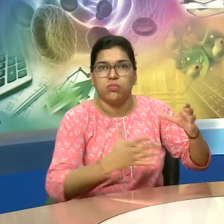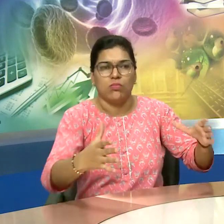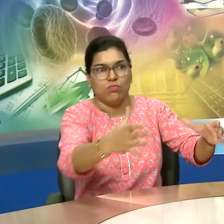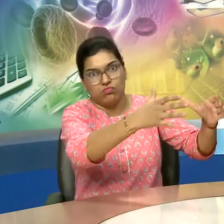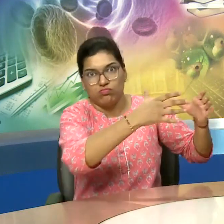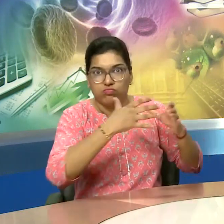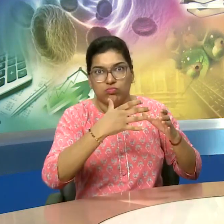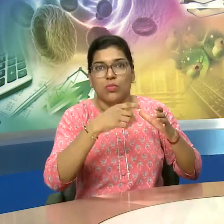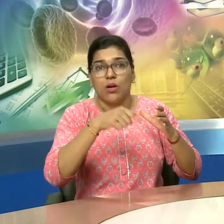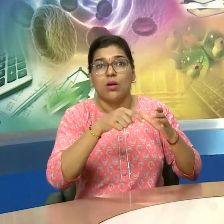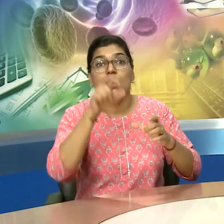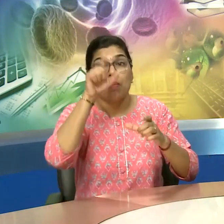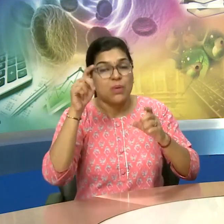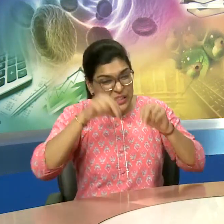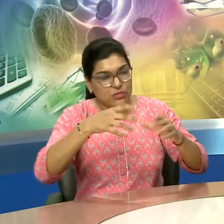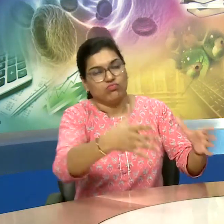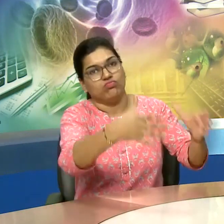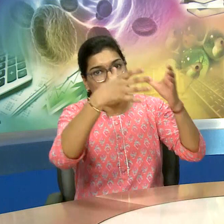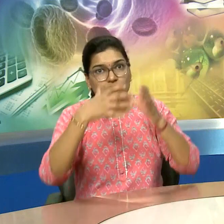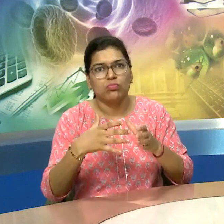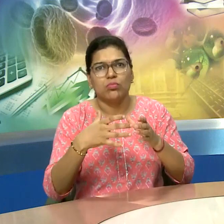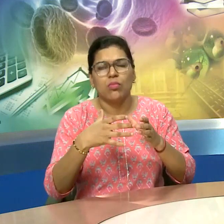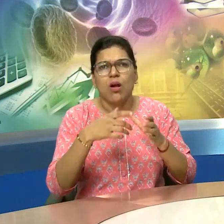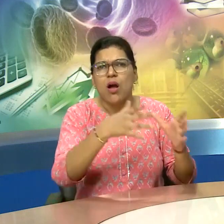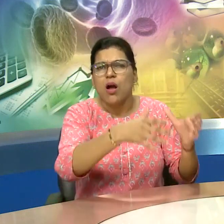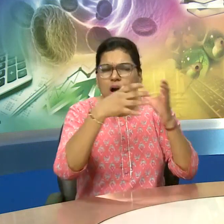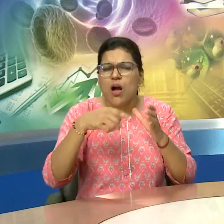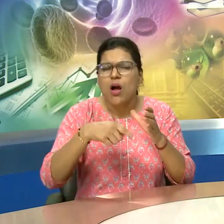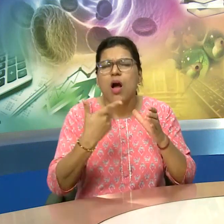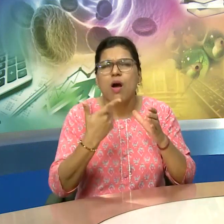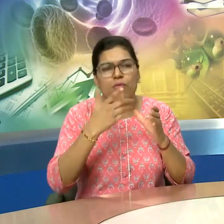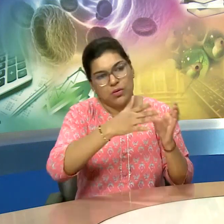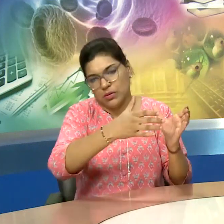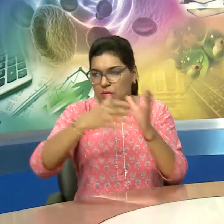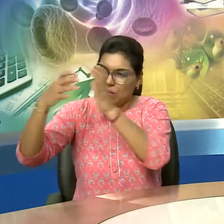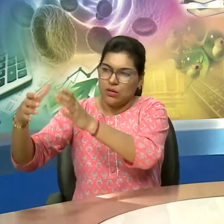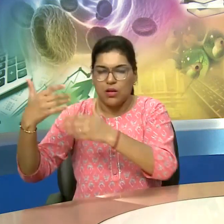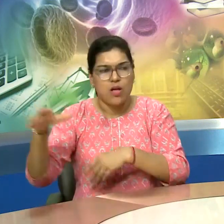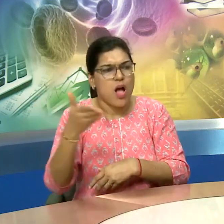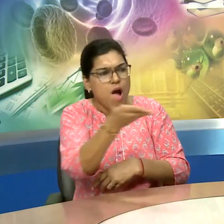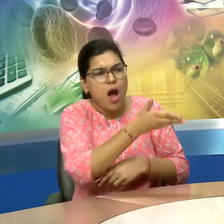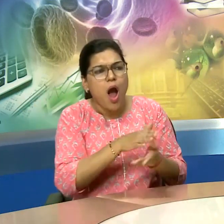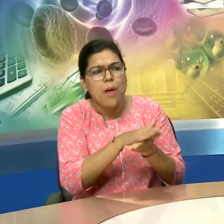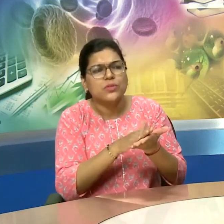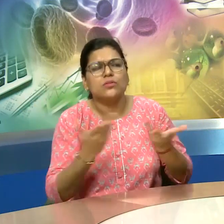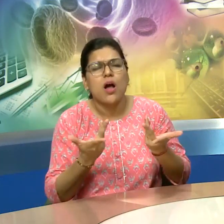down for use by humans for converting them into the cultivable